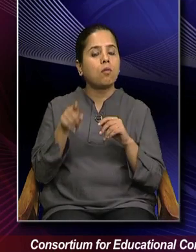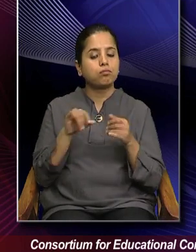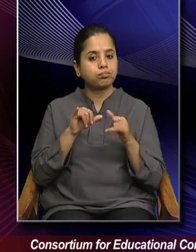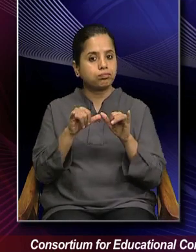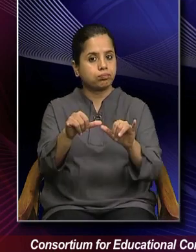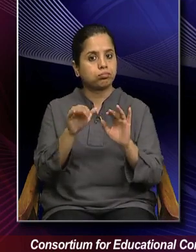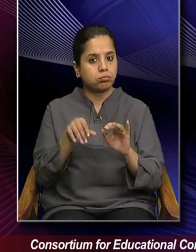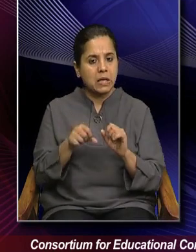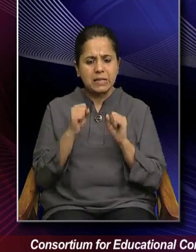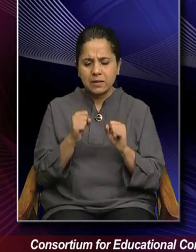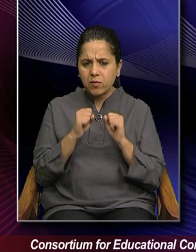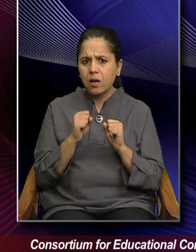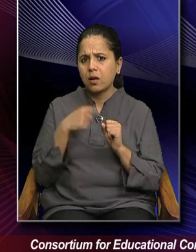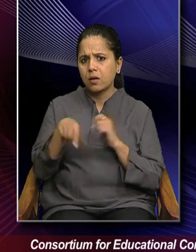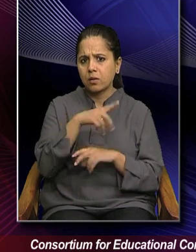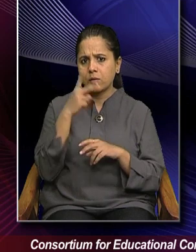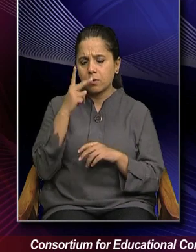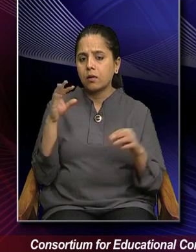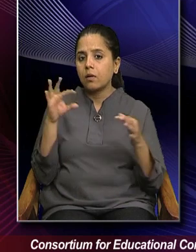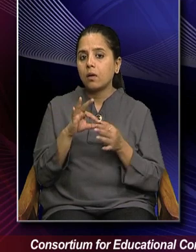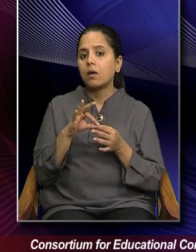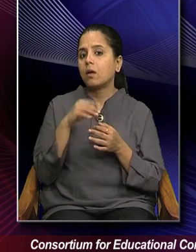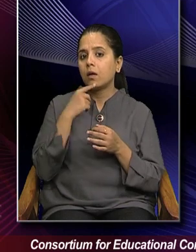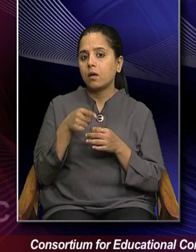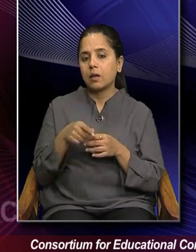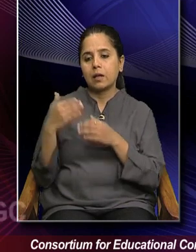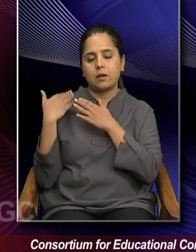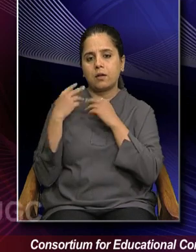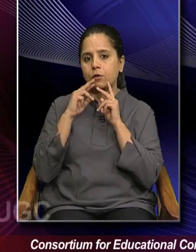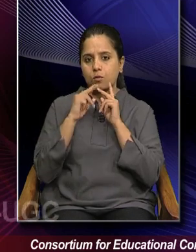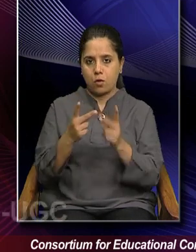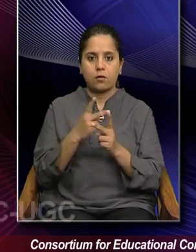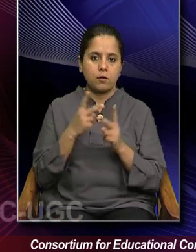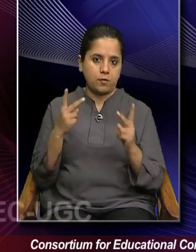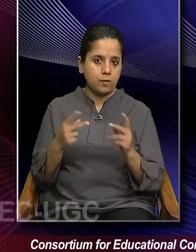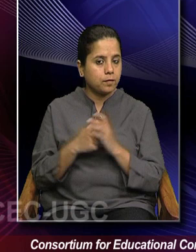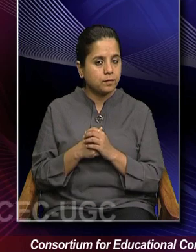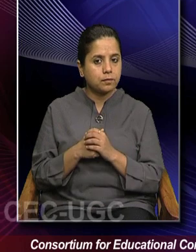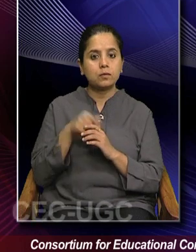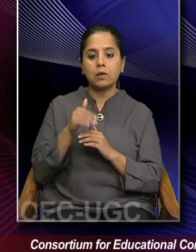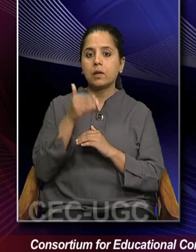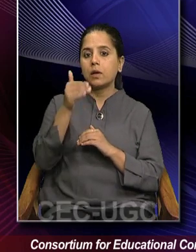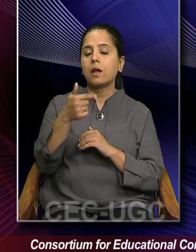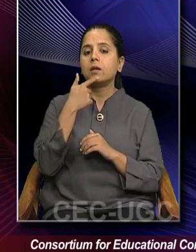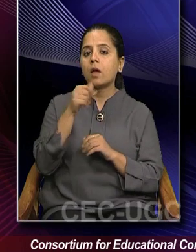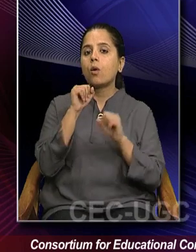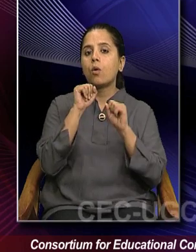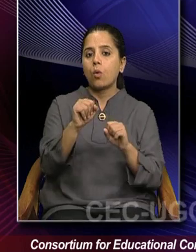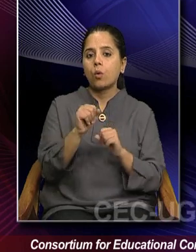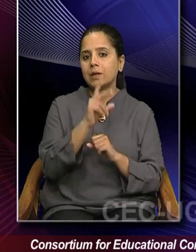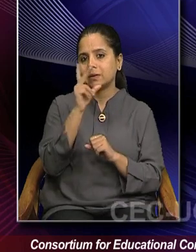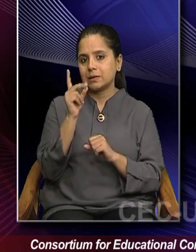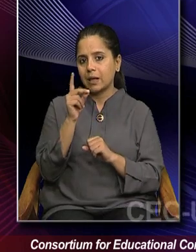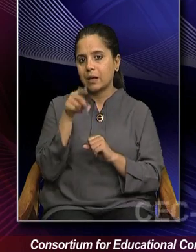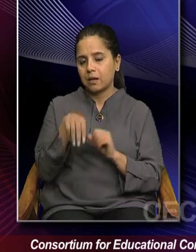adjusts the difficulty based on responses. Next is your secondary